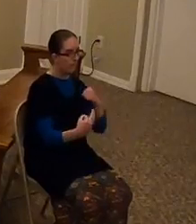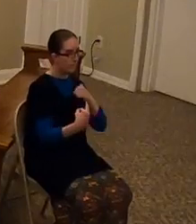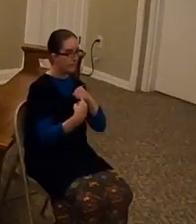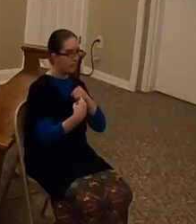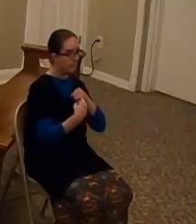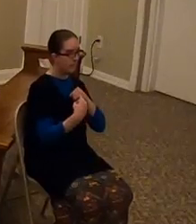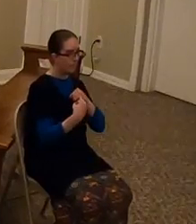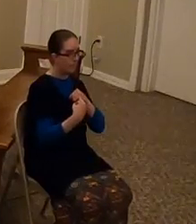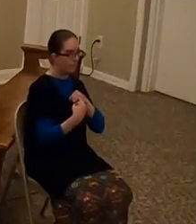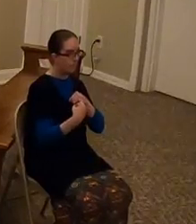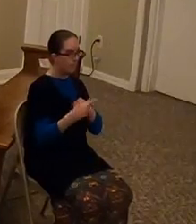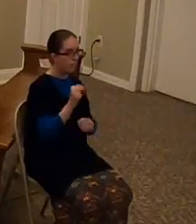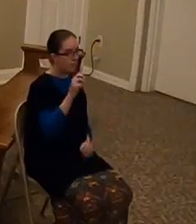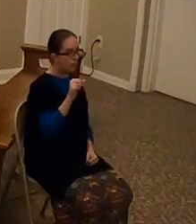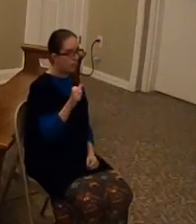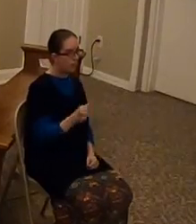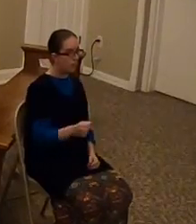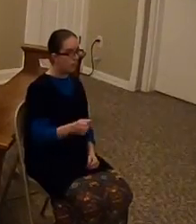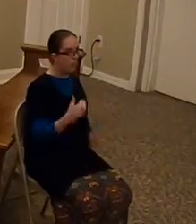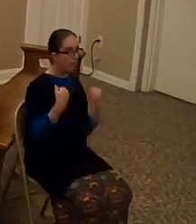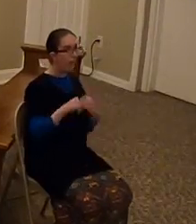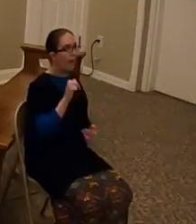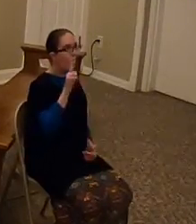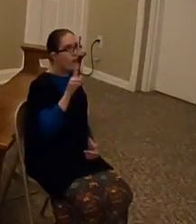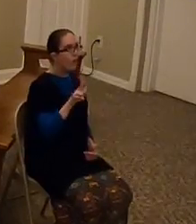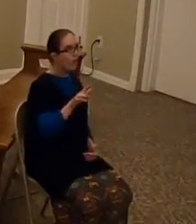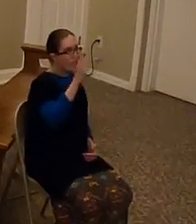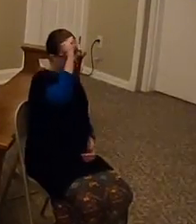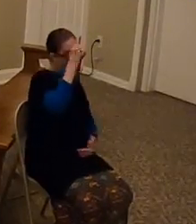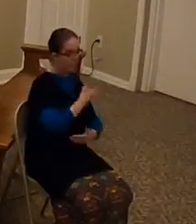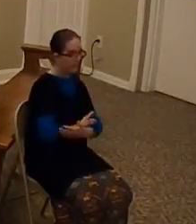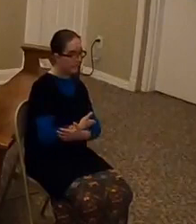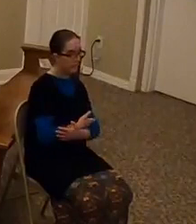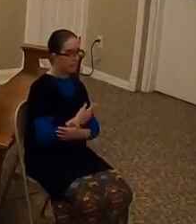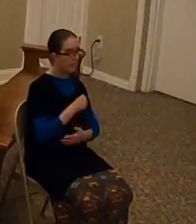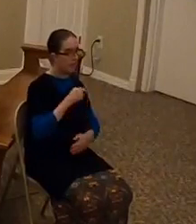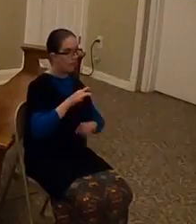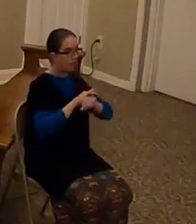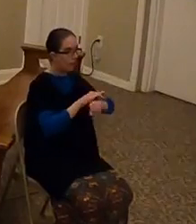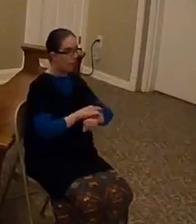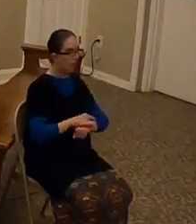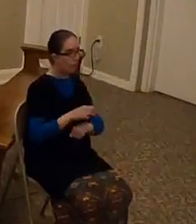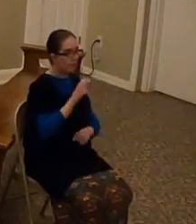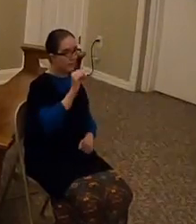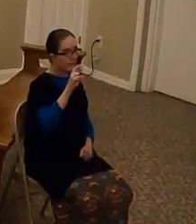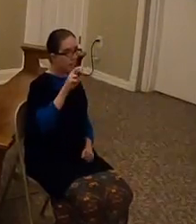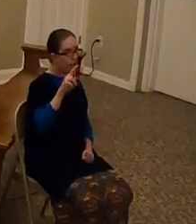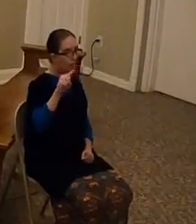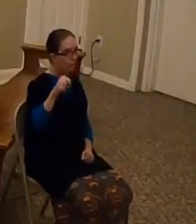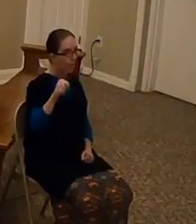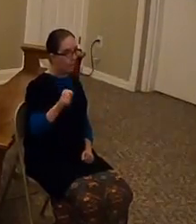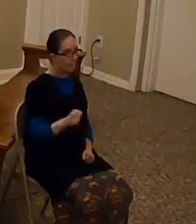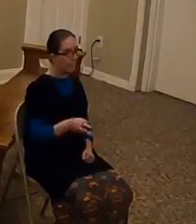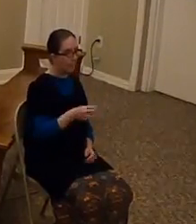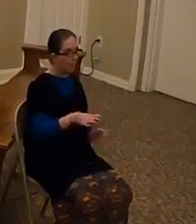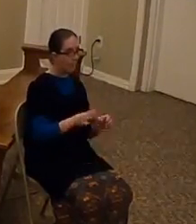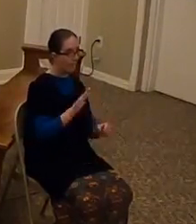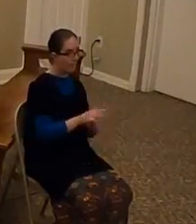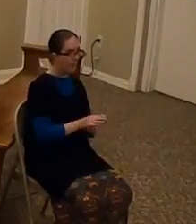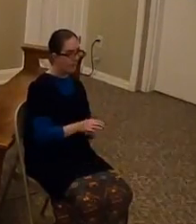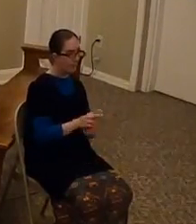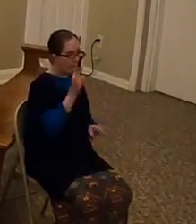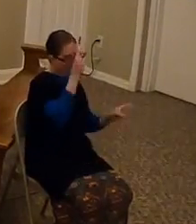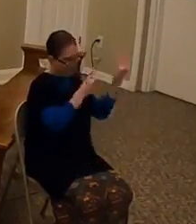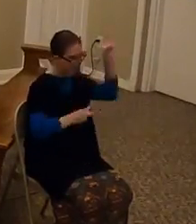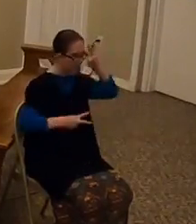Amen. Noah begat three sons, Shem, Ham, and Japheth. And the earth also was corrupt before God. The earth was filled with